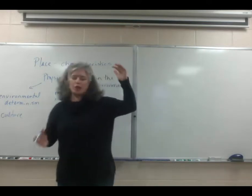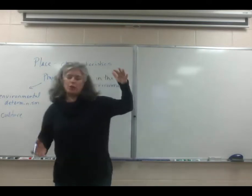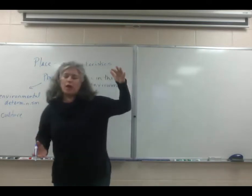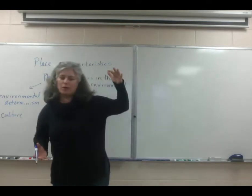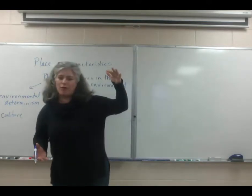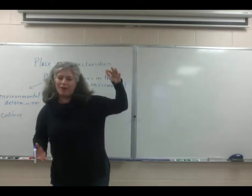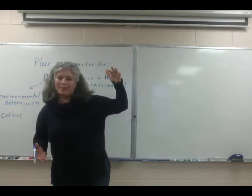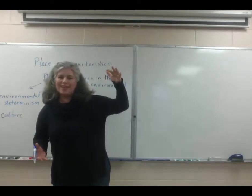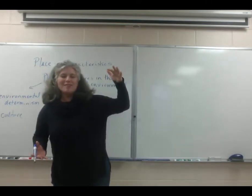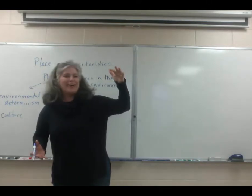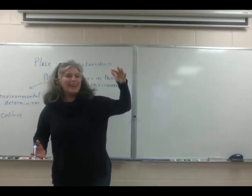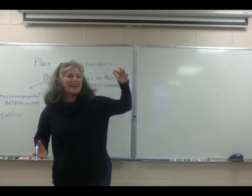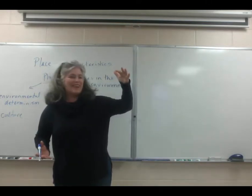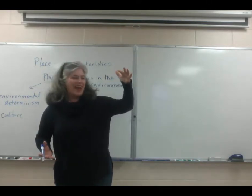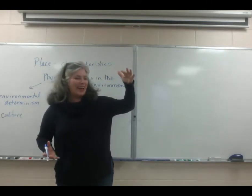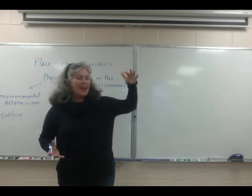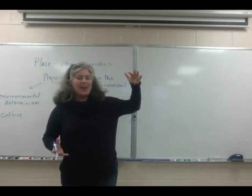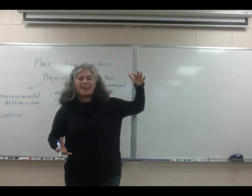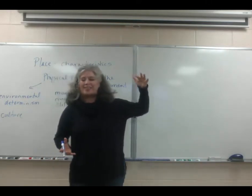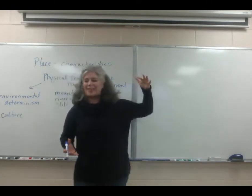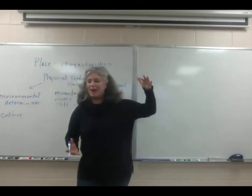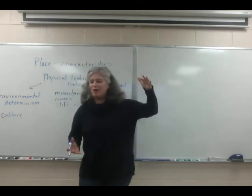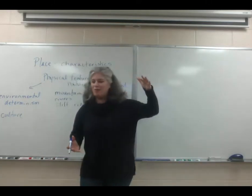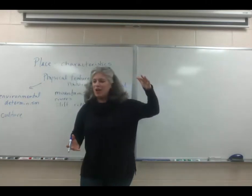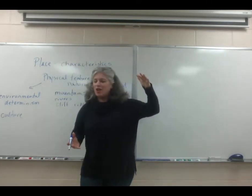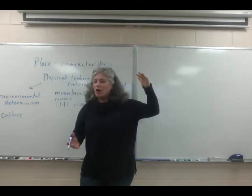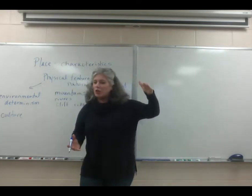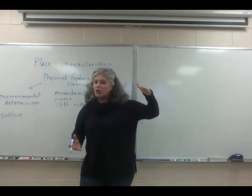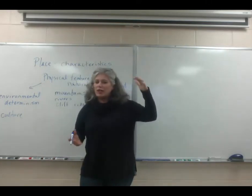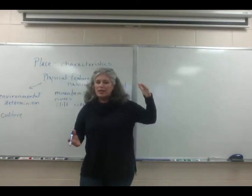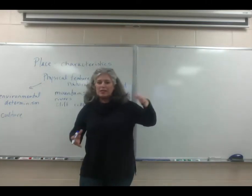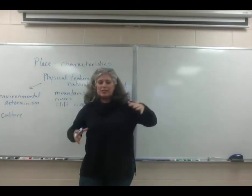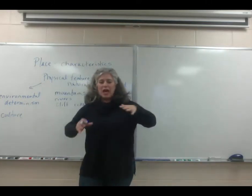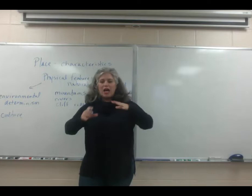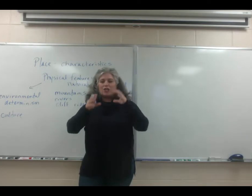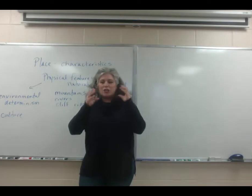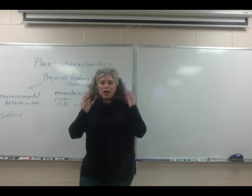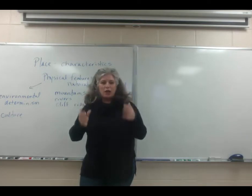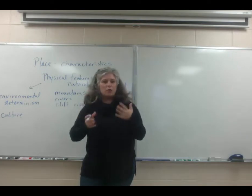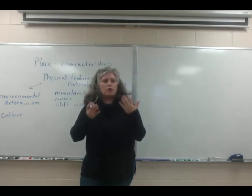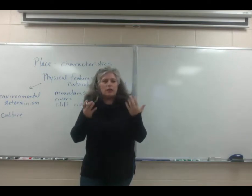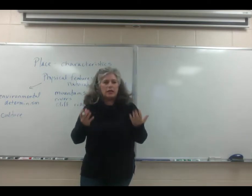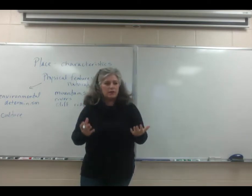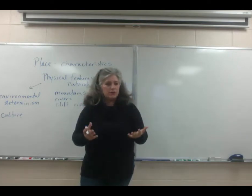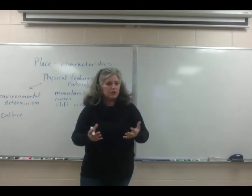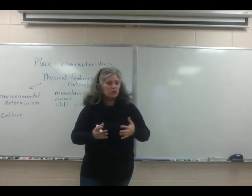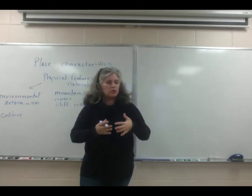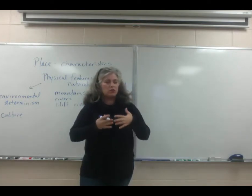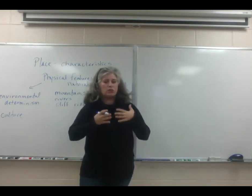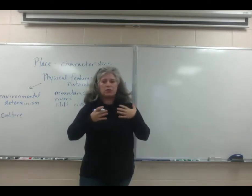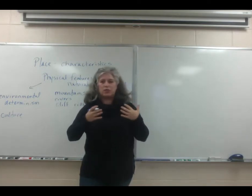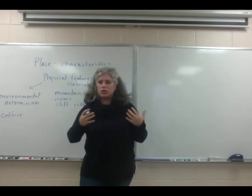paper for it. But anyway, it's culture is shared beliefs,